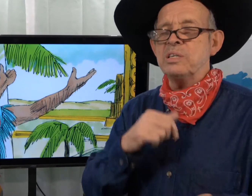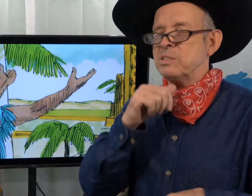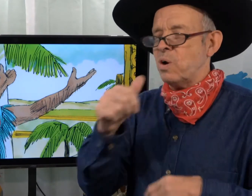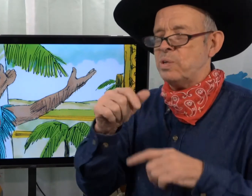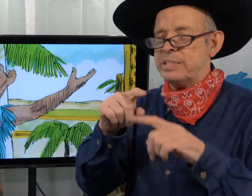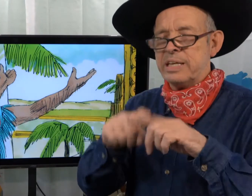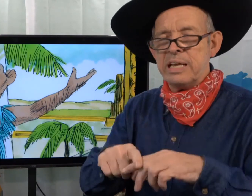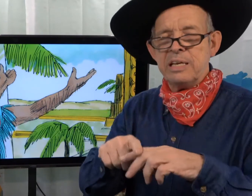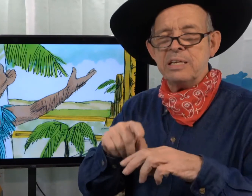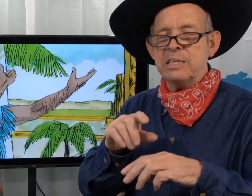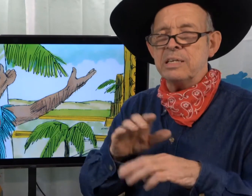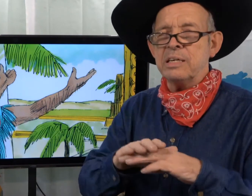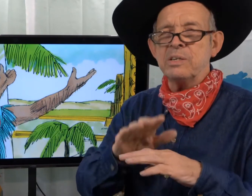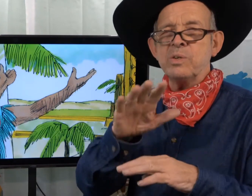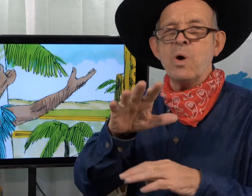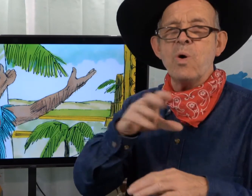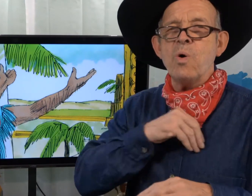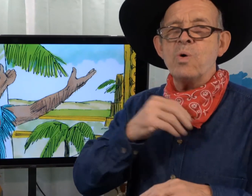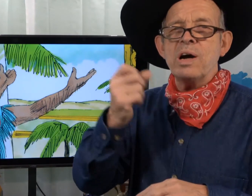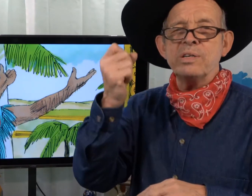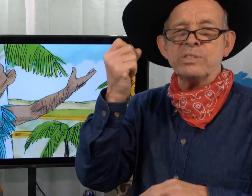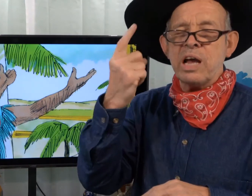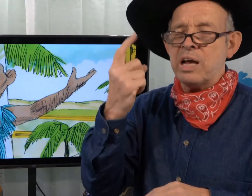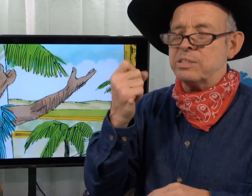your knee, and your own understanding.